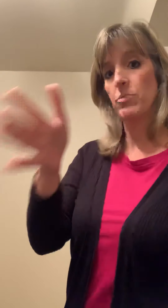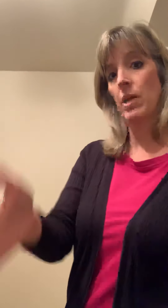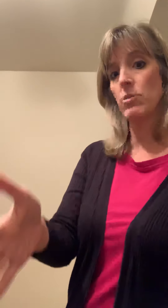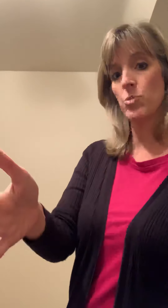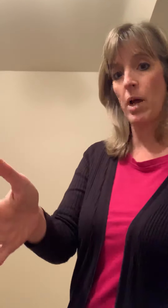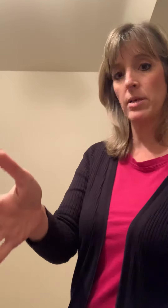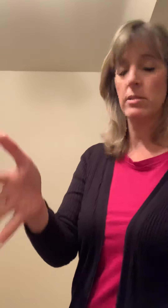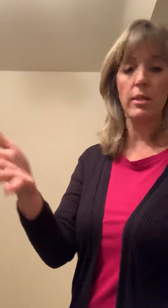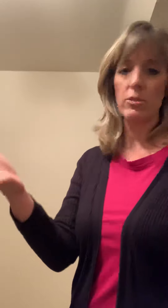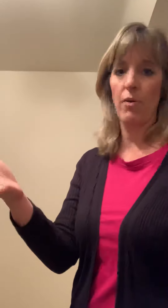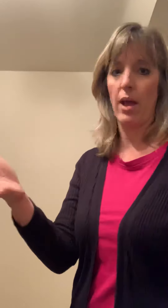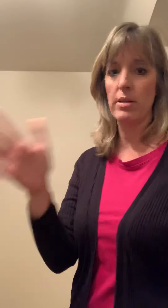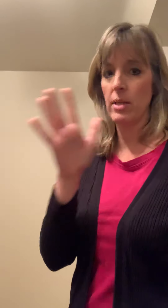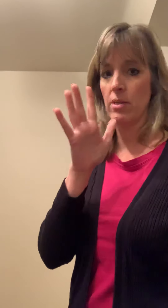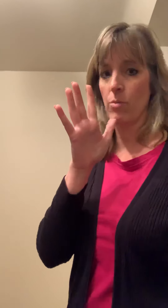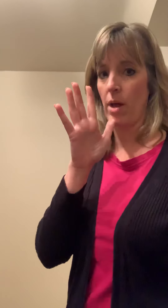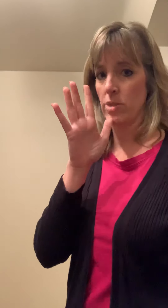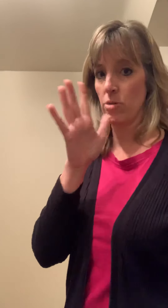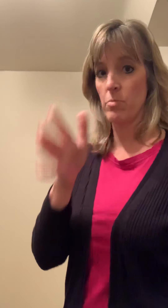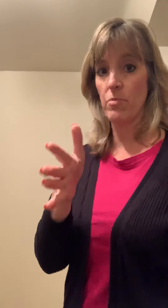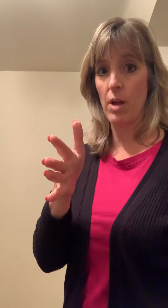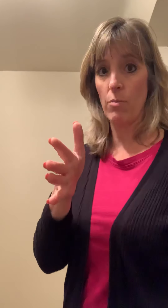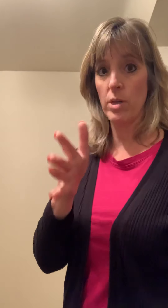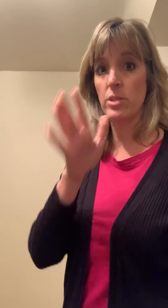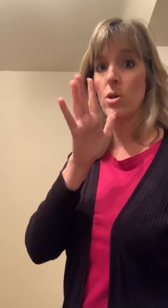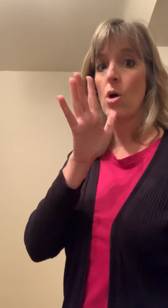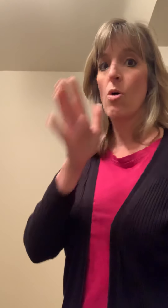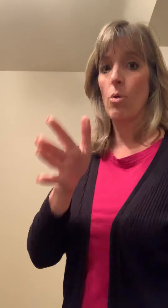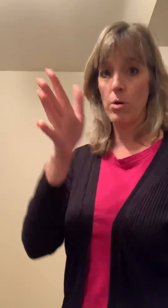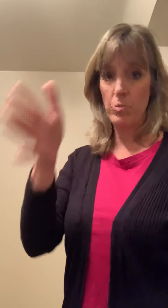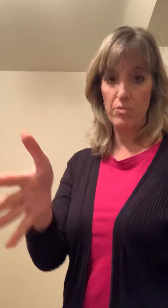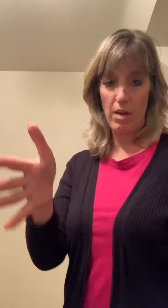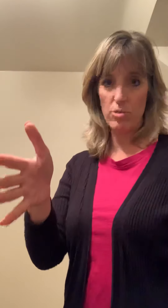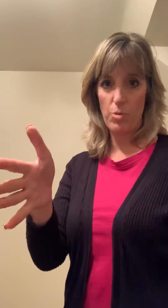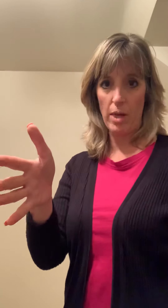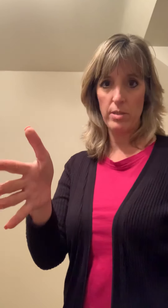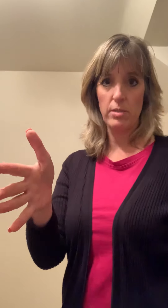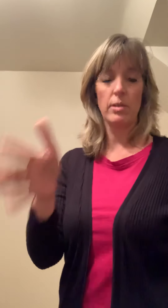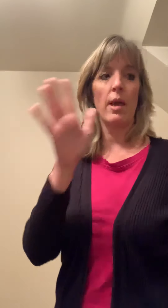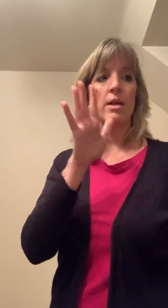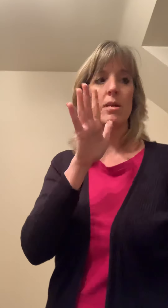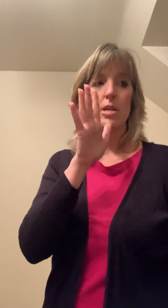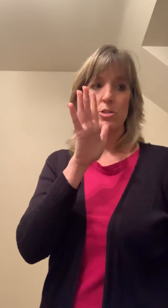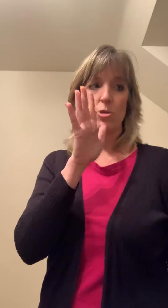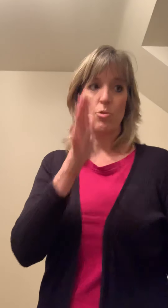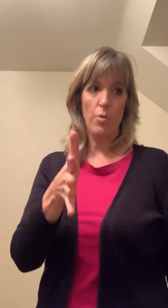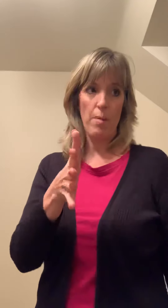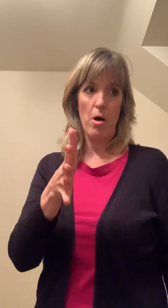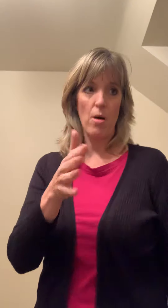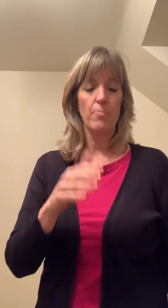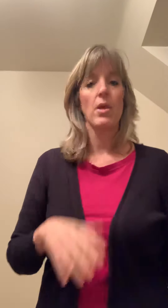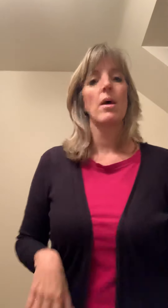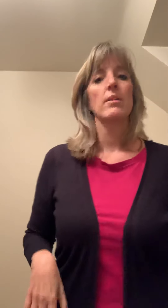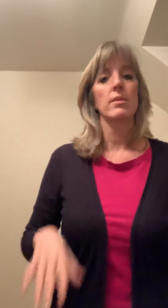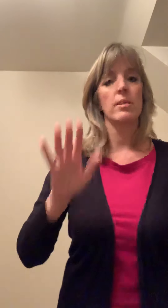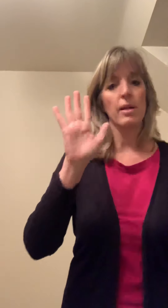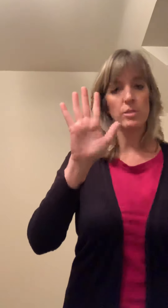out twice, that's fine, either one. So you can move it out once or move it out twice, okay? So grandma. Then the next one